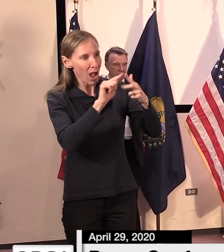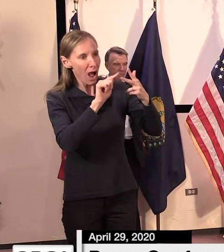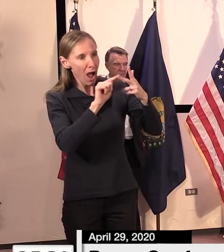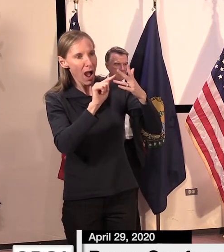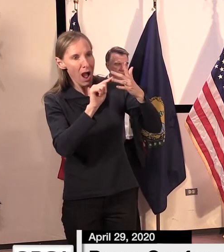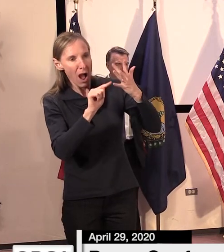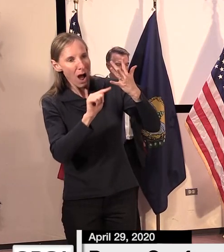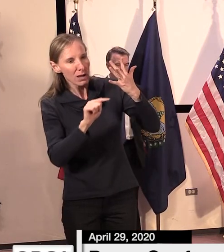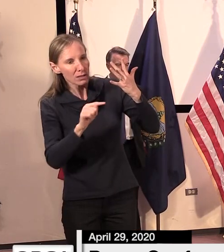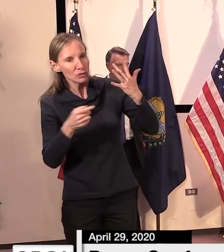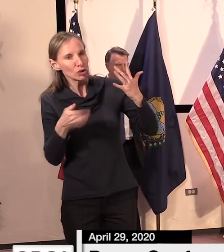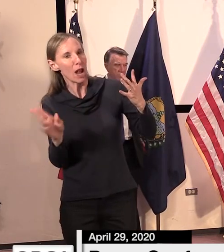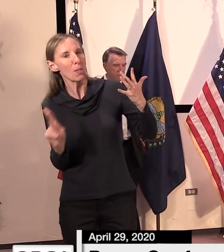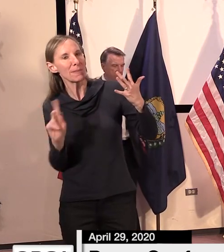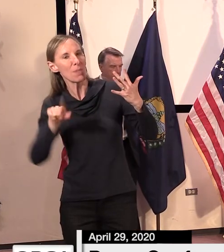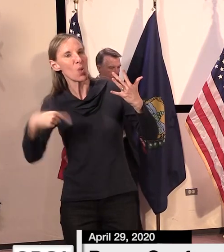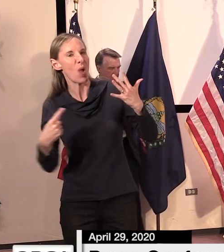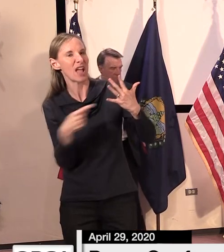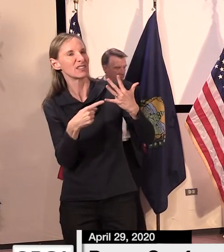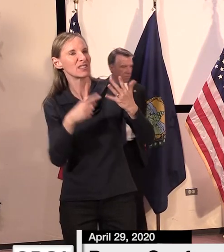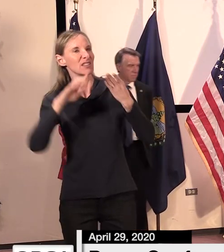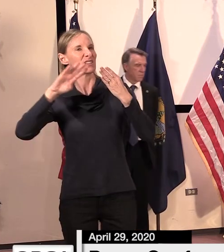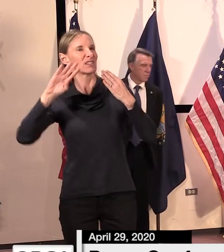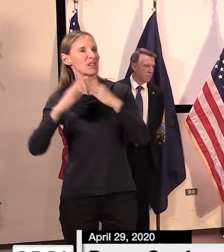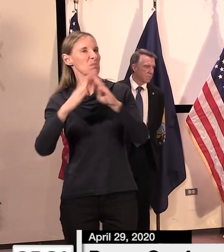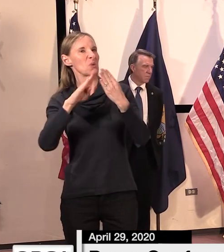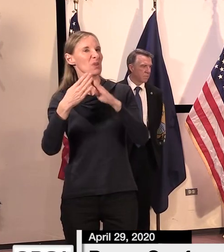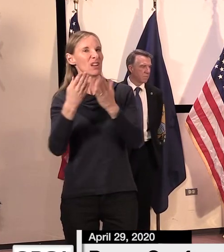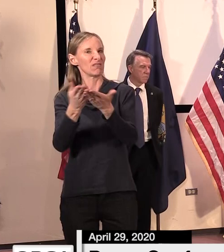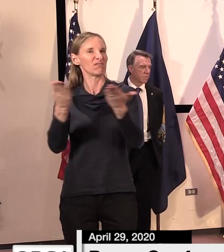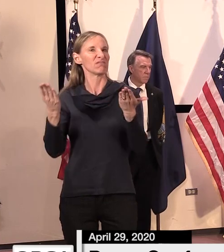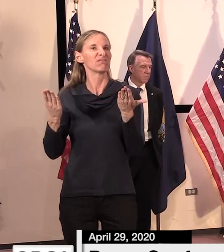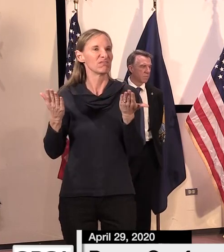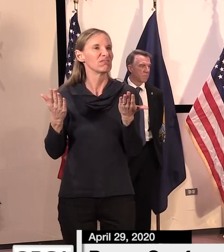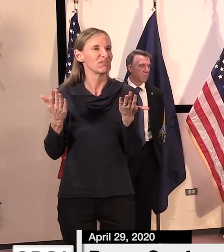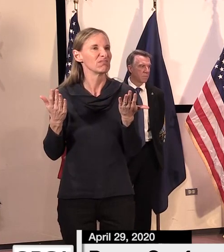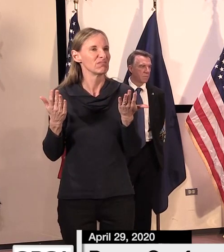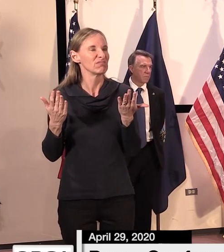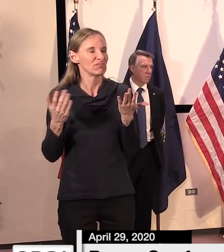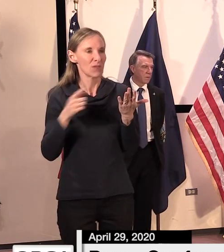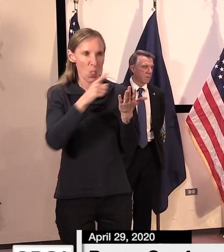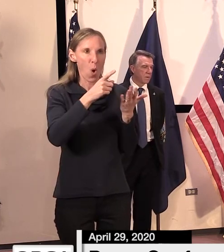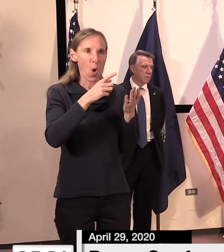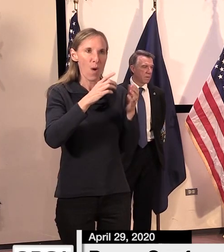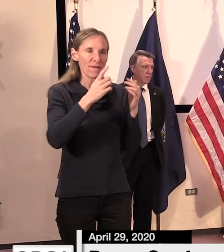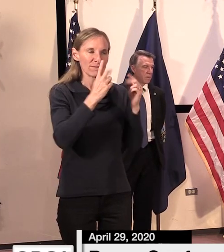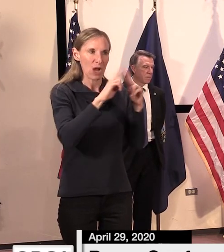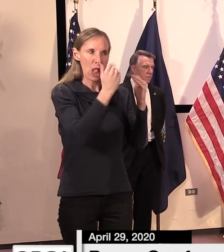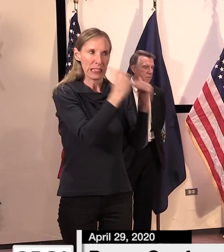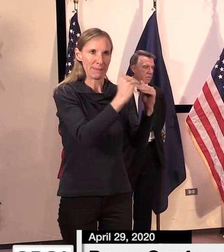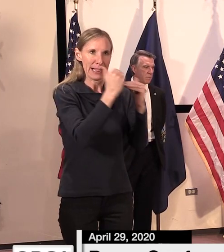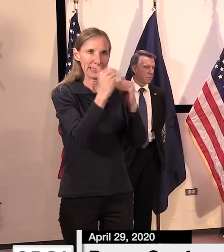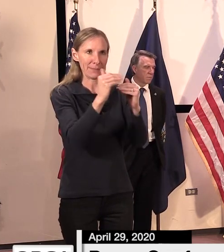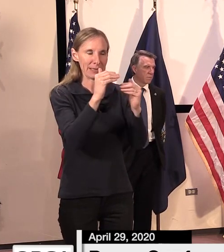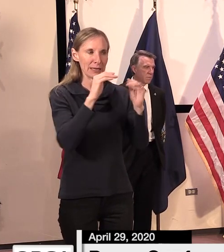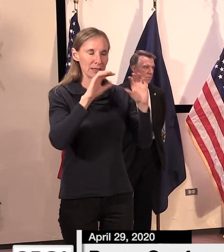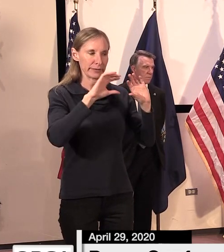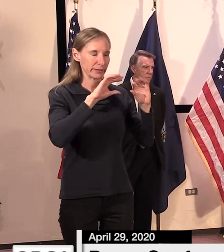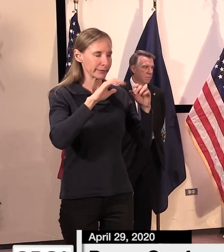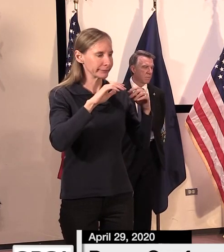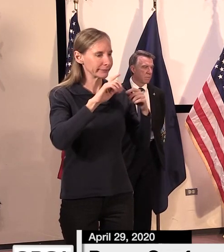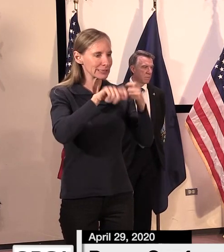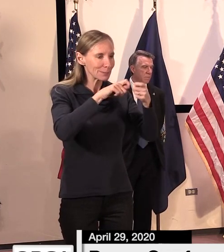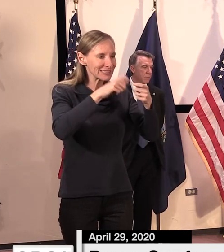sense of what the community spread of the virus looks like outside of those facilities and congregate